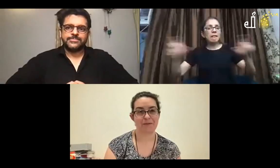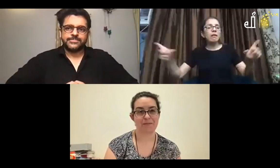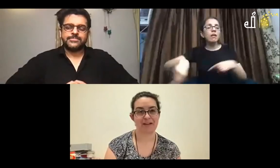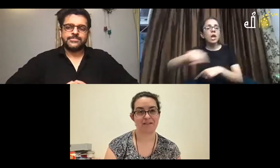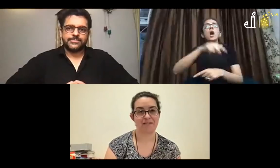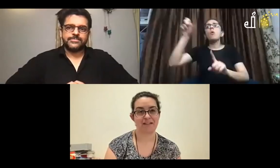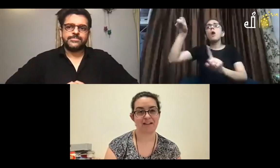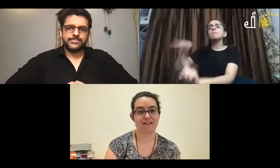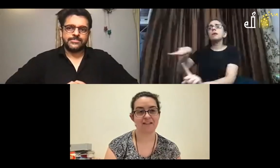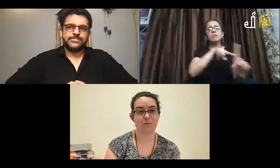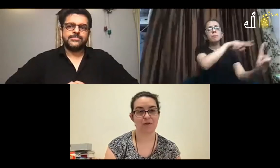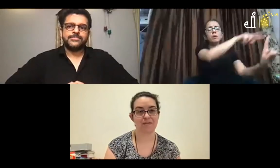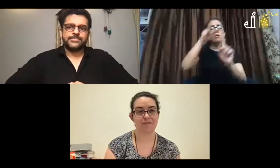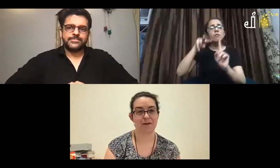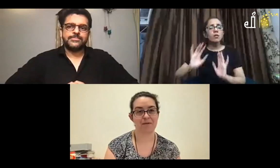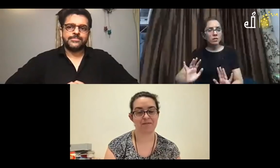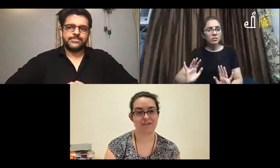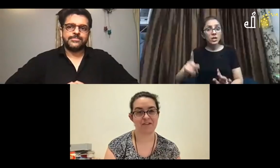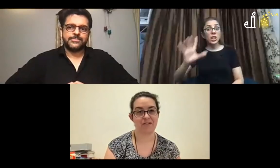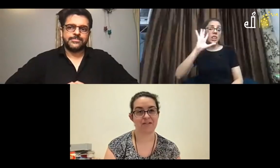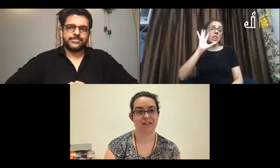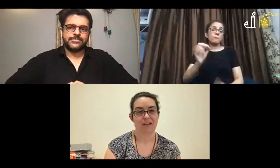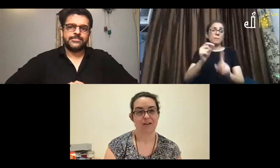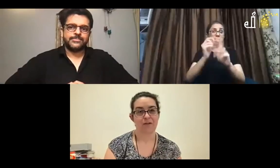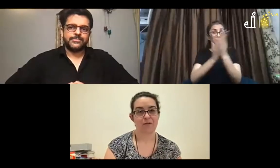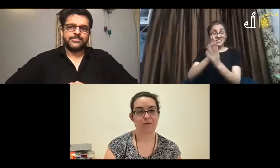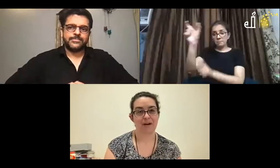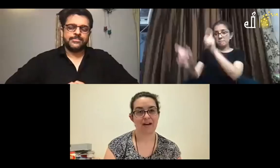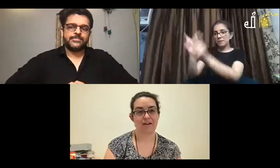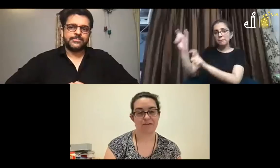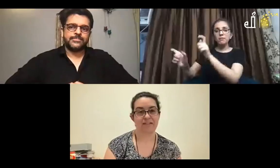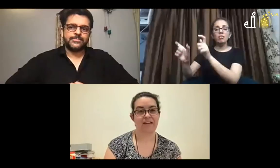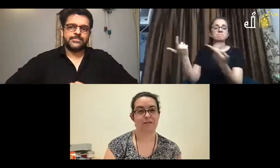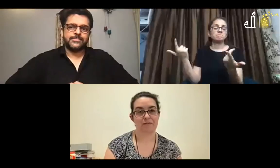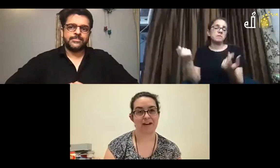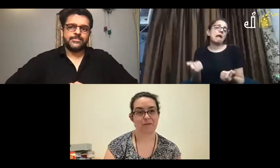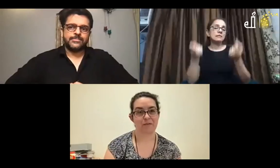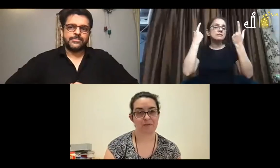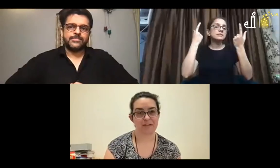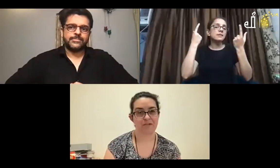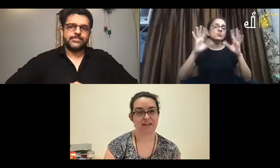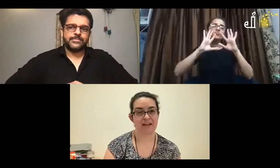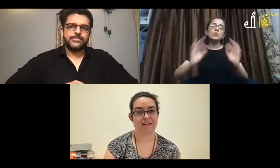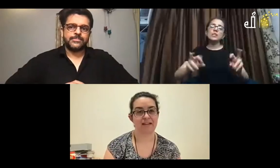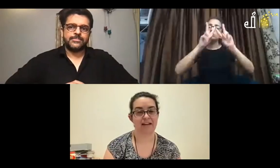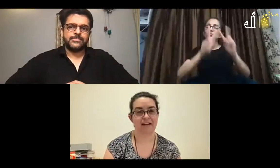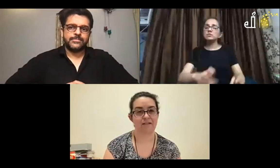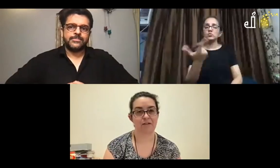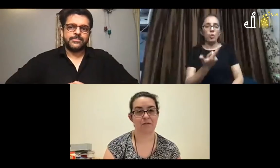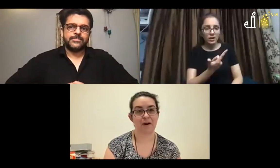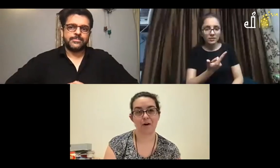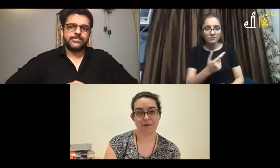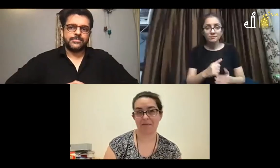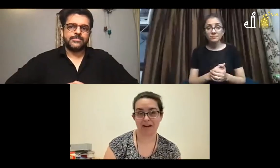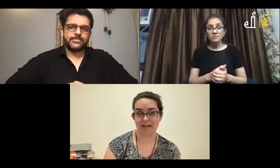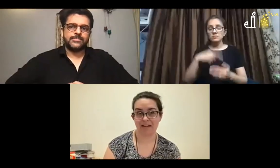people's perspectives. And I think it's important for professionals who understand what the actual research says and who